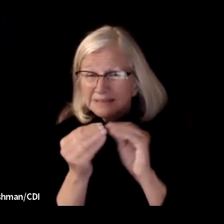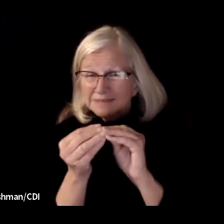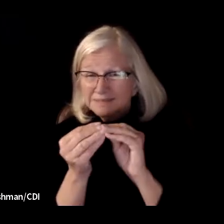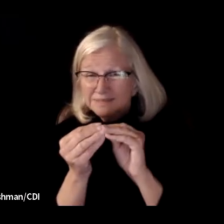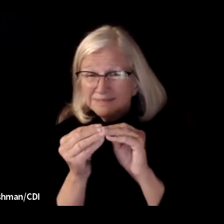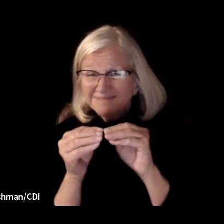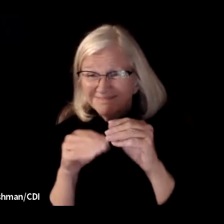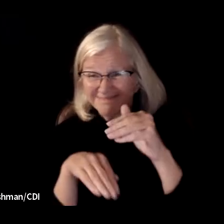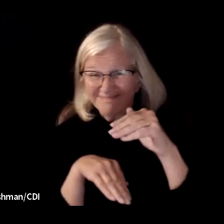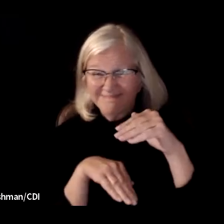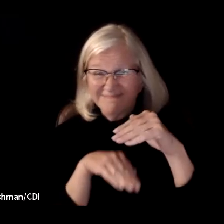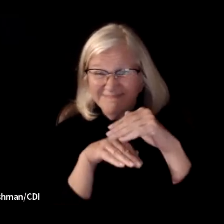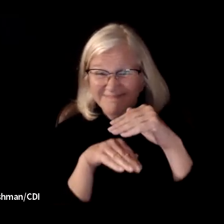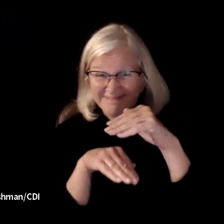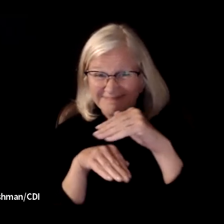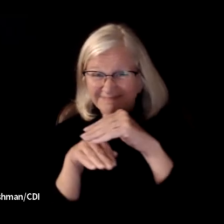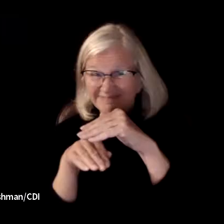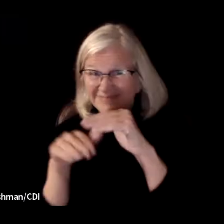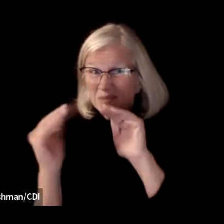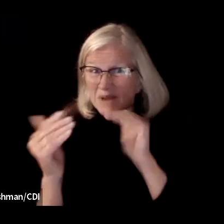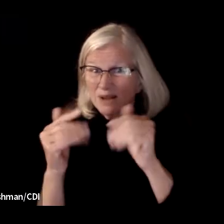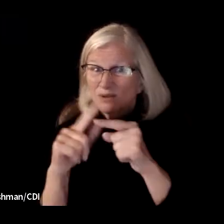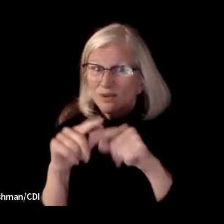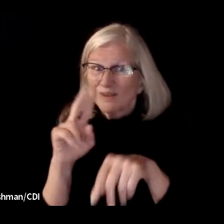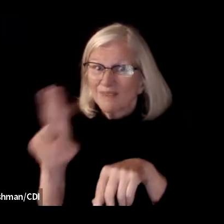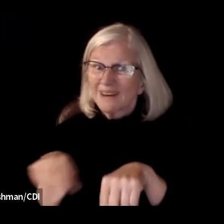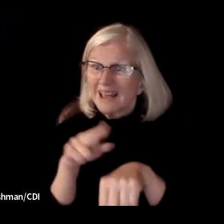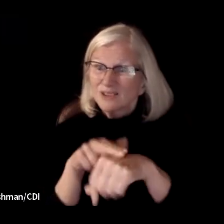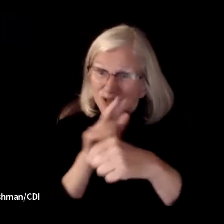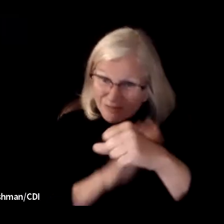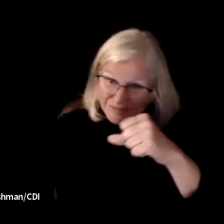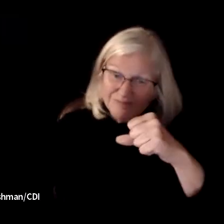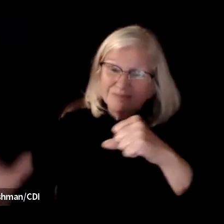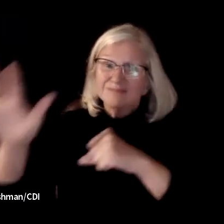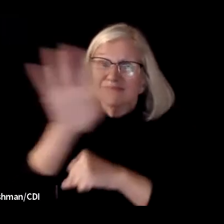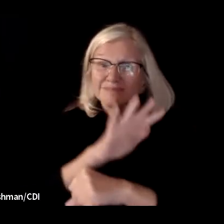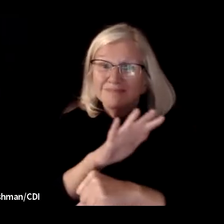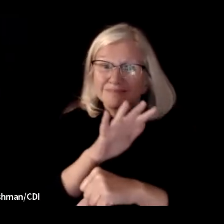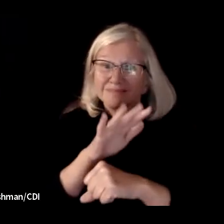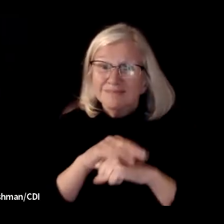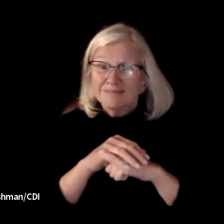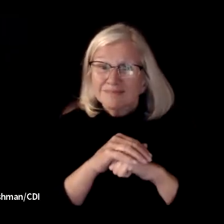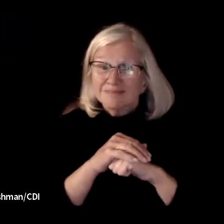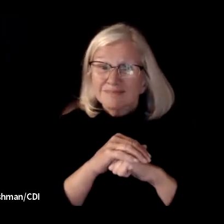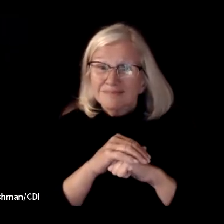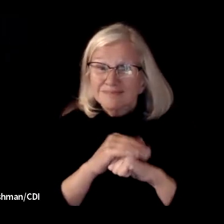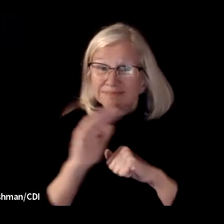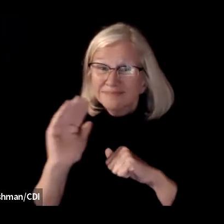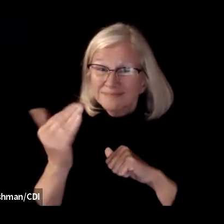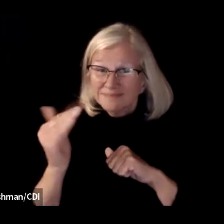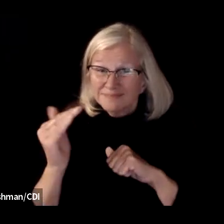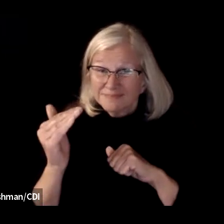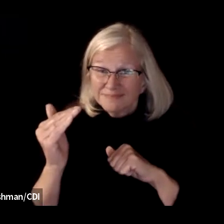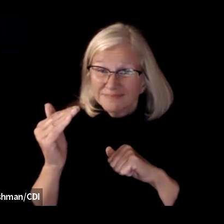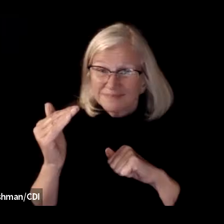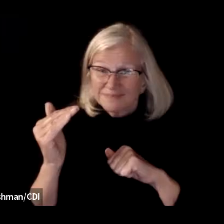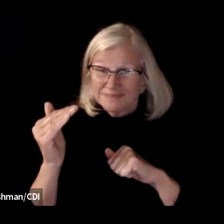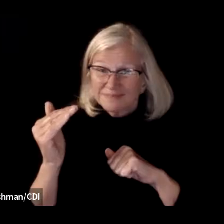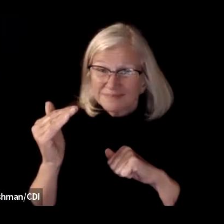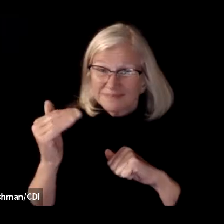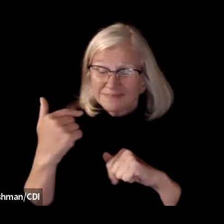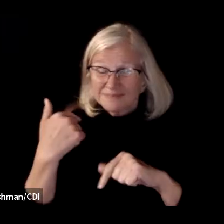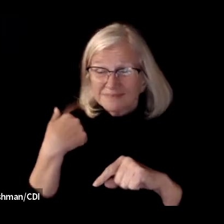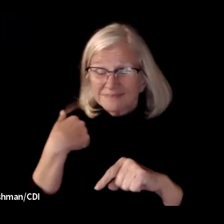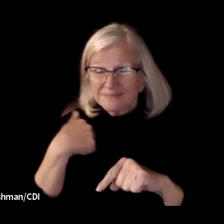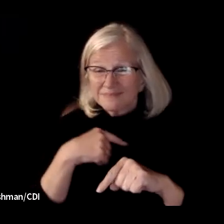national models, don't seem to suggest, that we're on the verge of